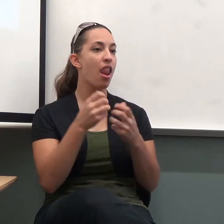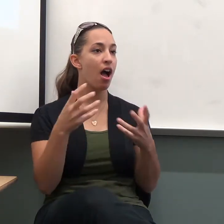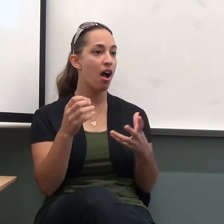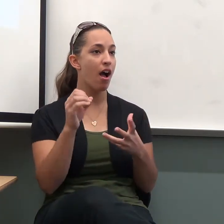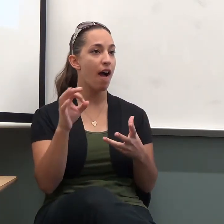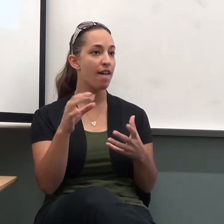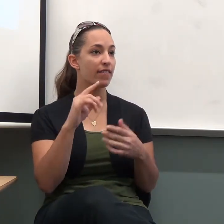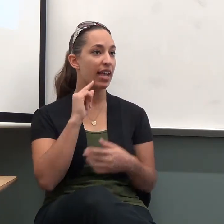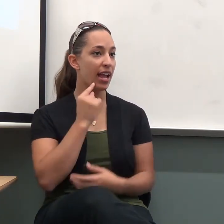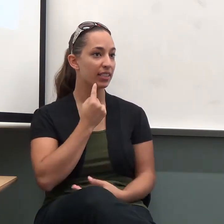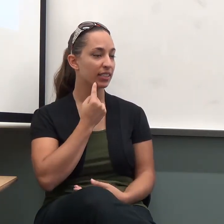This is one option.